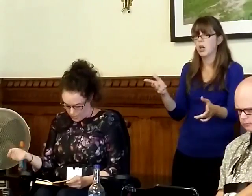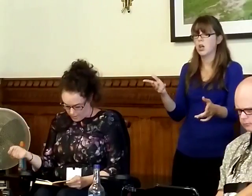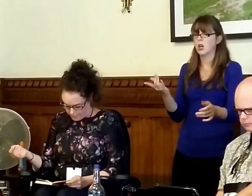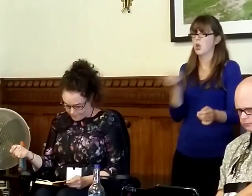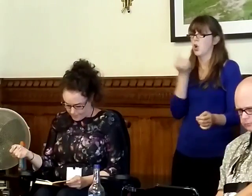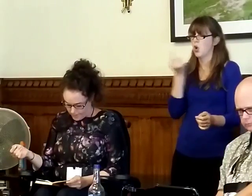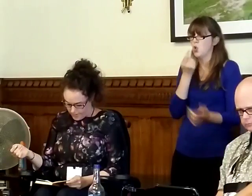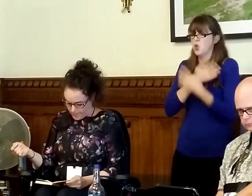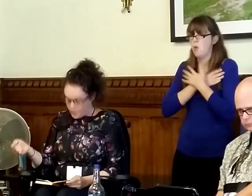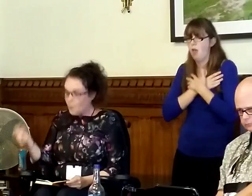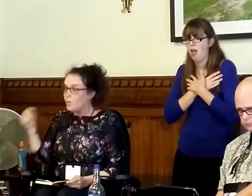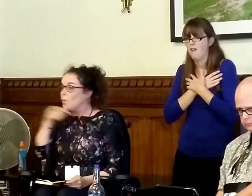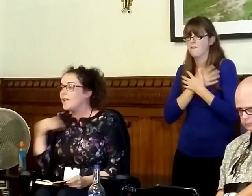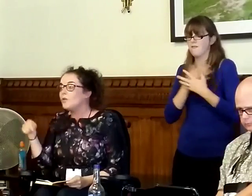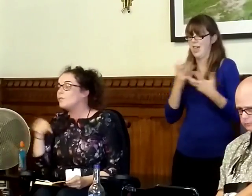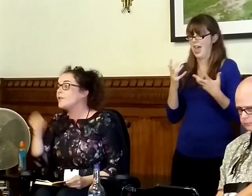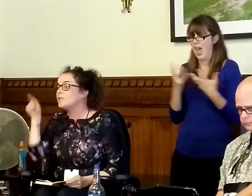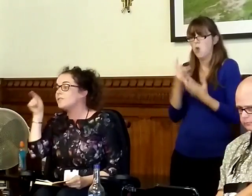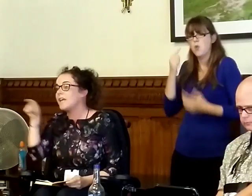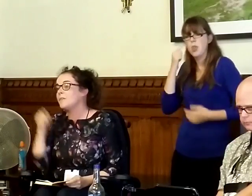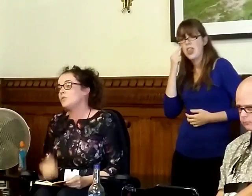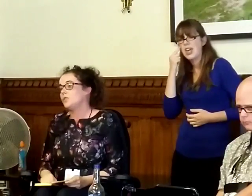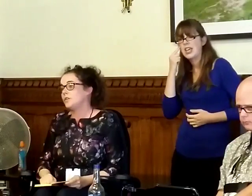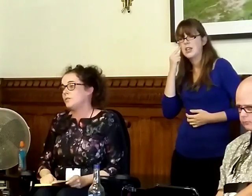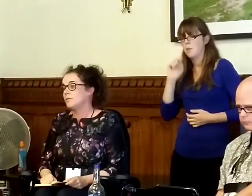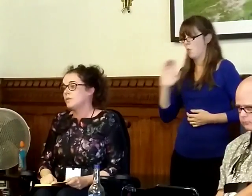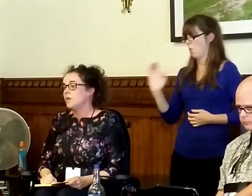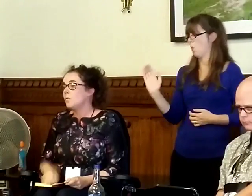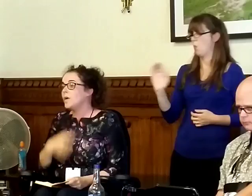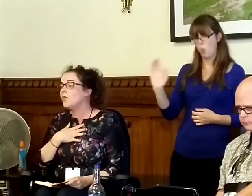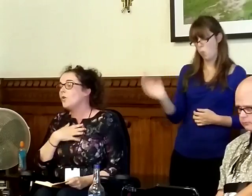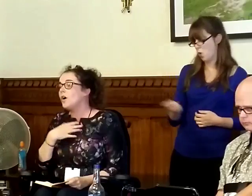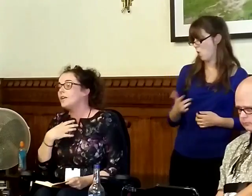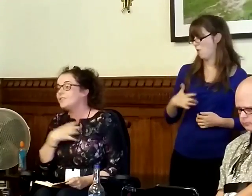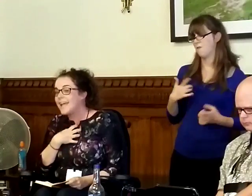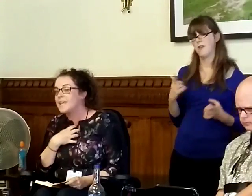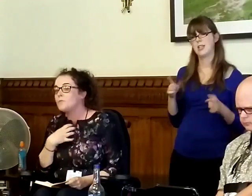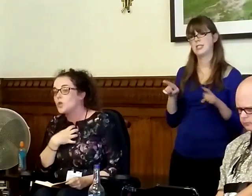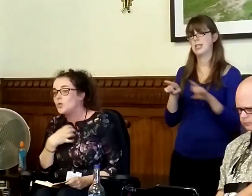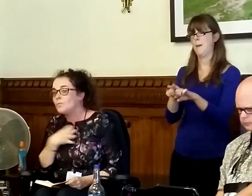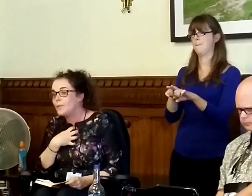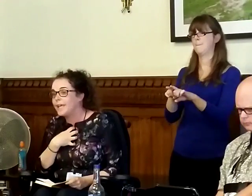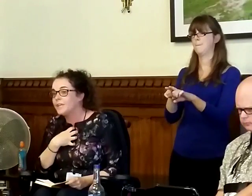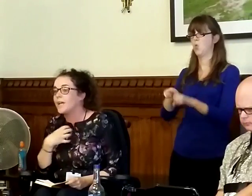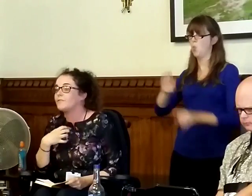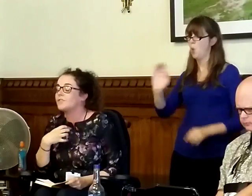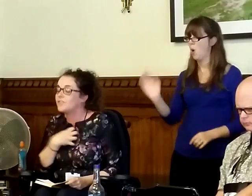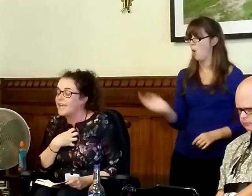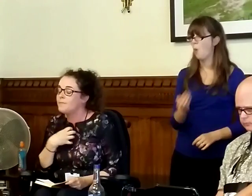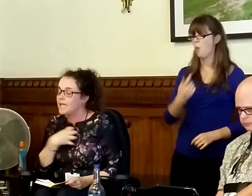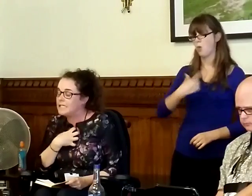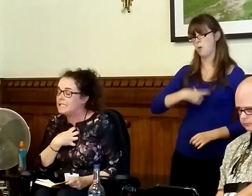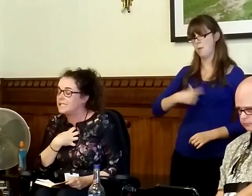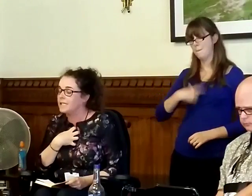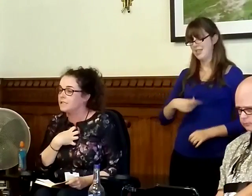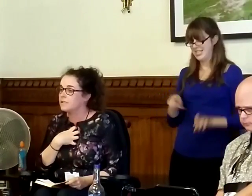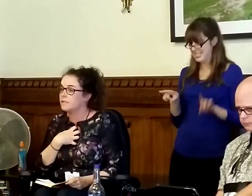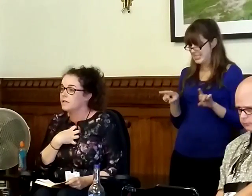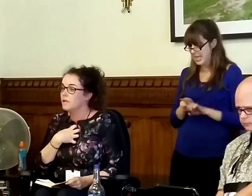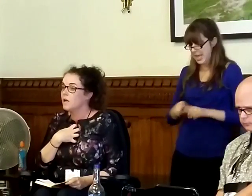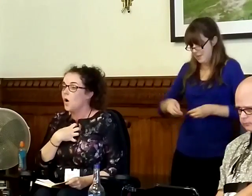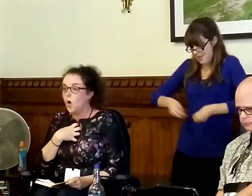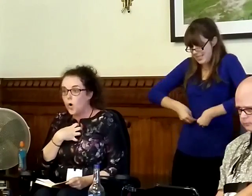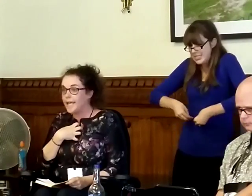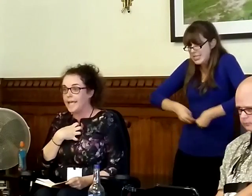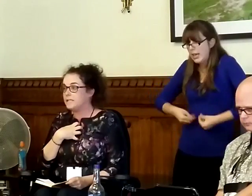think, who you love. We all feel the same as you. We all are the same human beings. We have the same